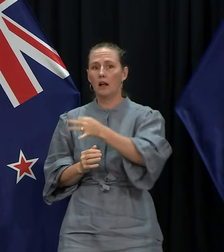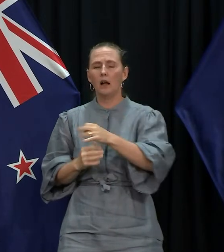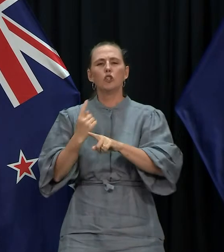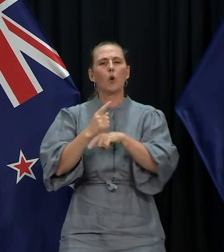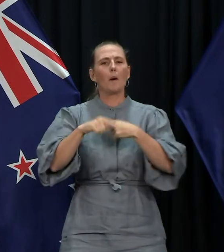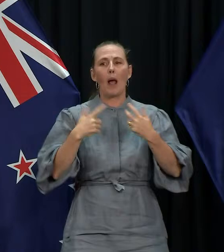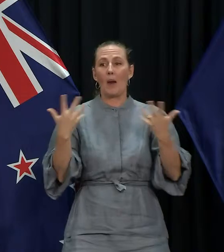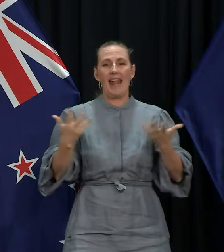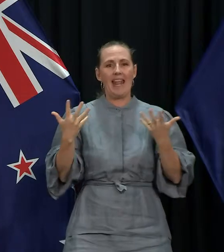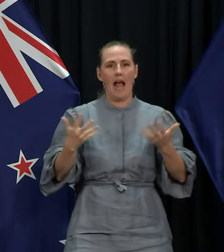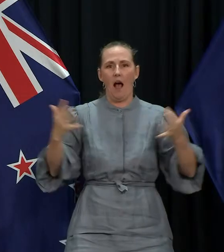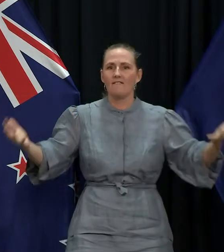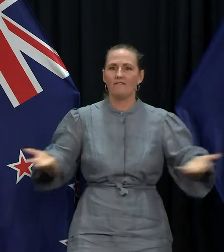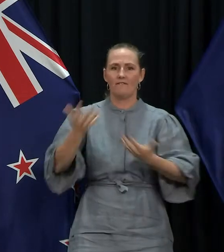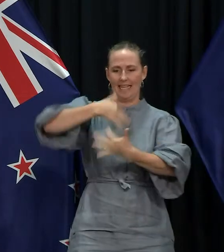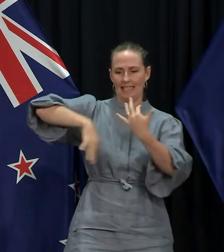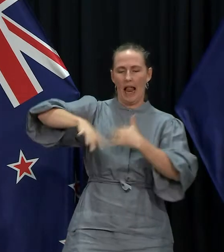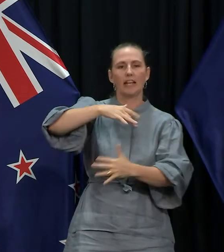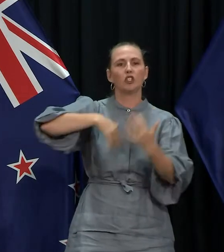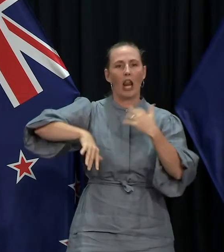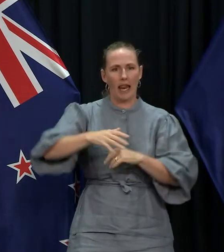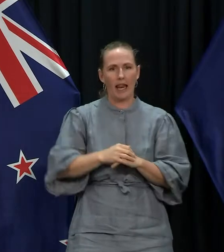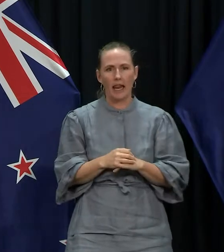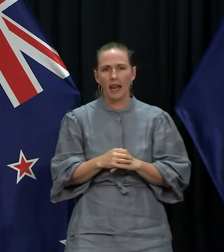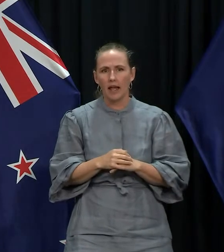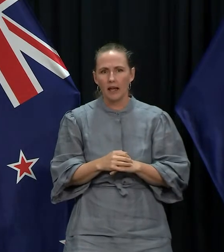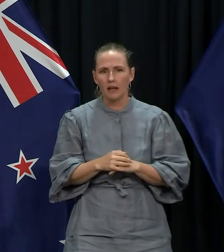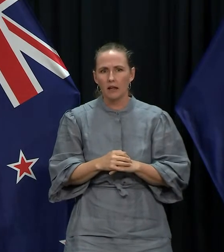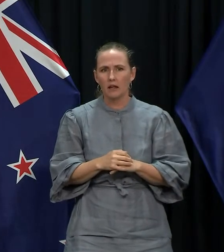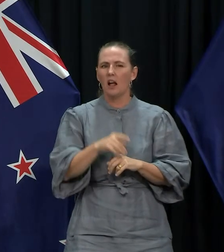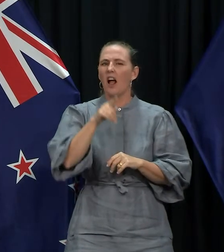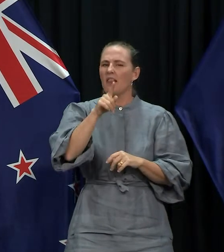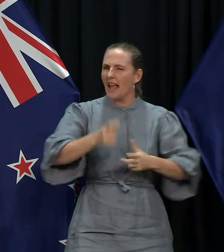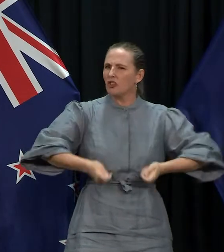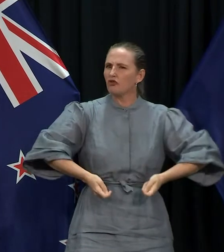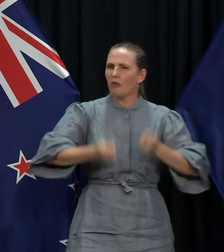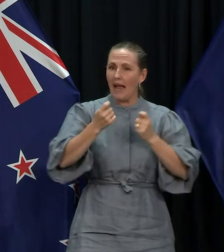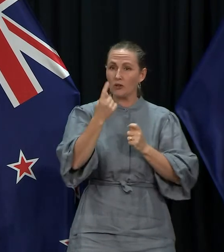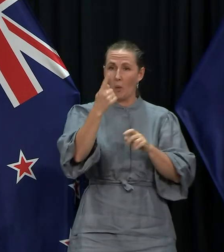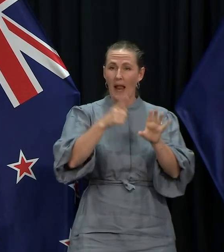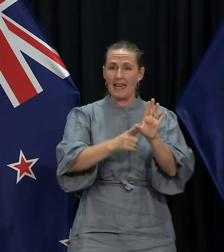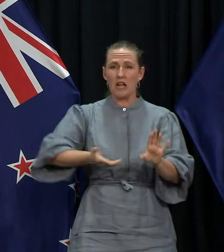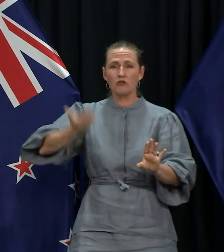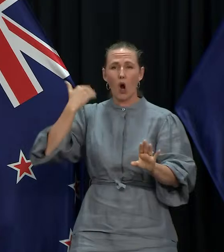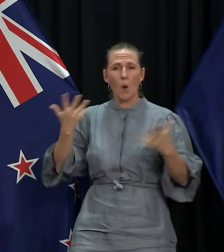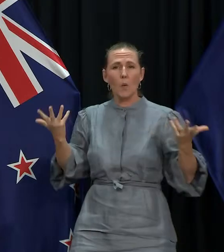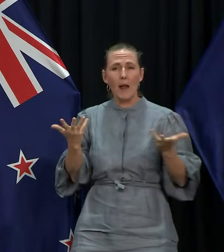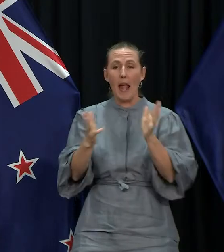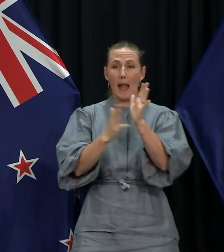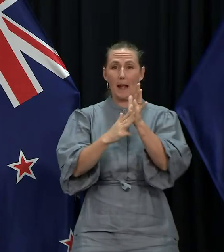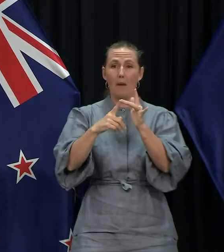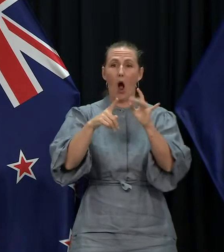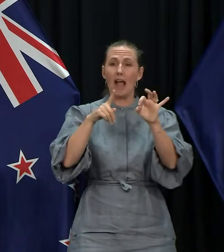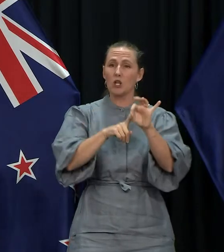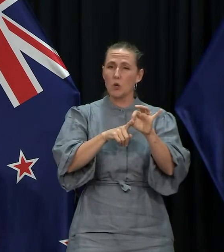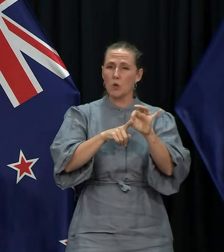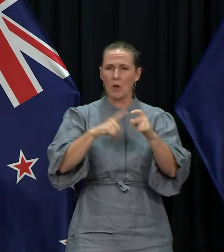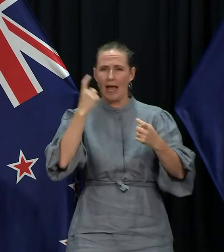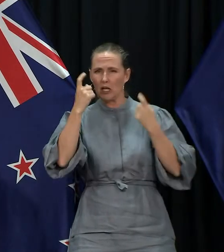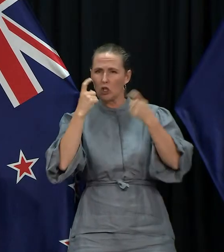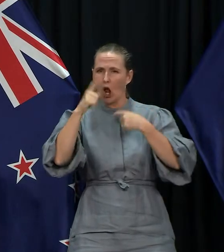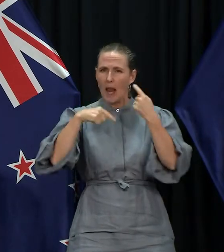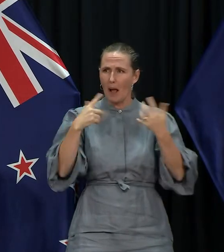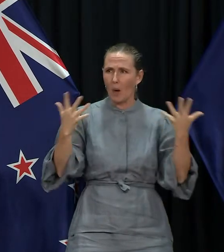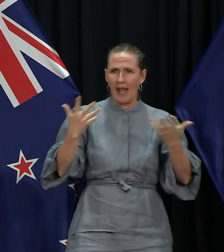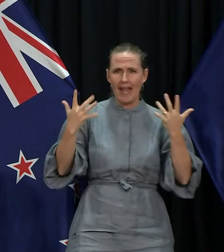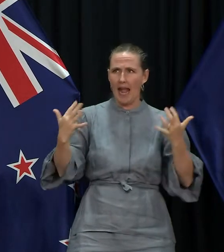ventilation was identified as an issue in MIQ more than a year ago, and there was an entire team pulled together to review all of the